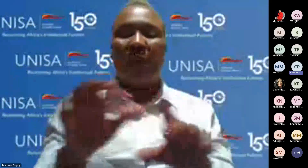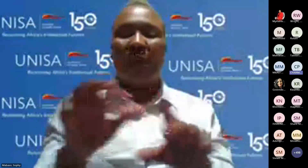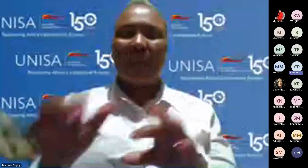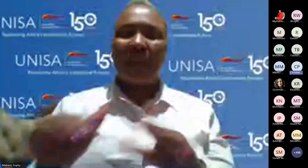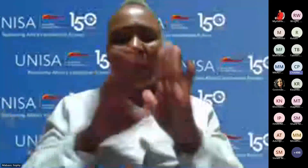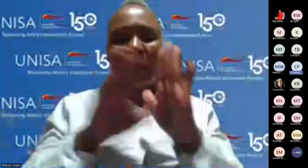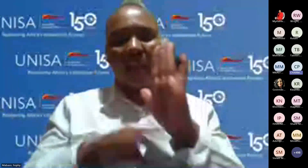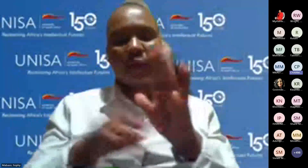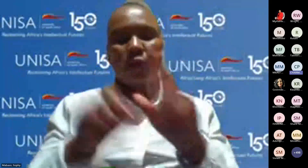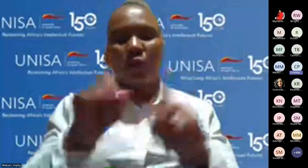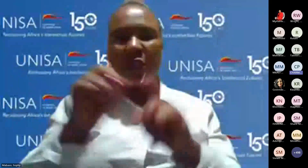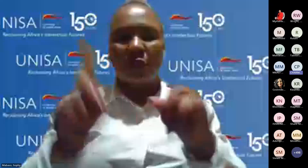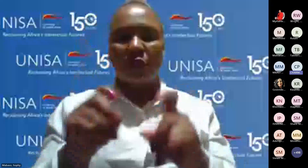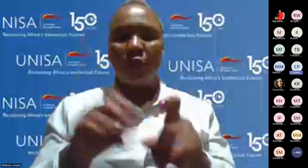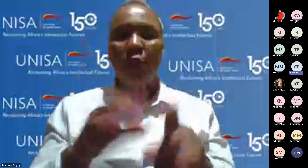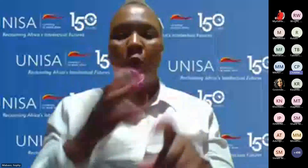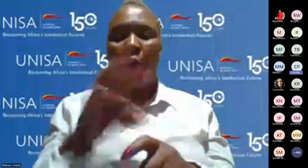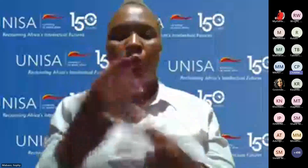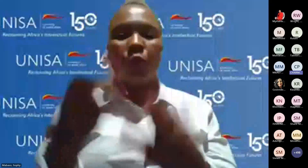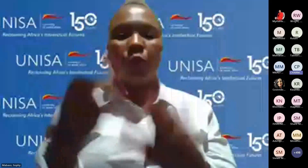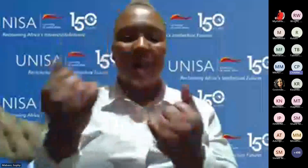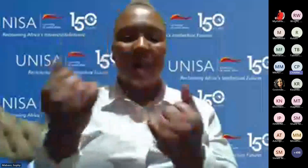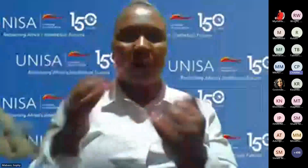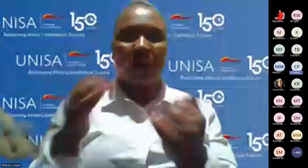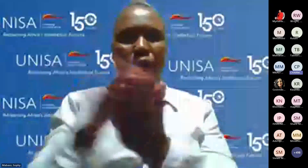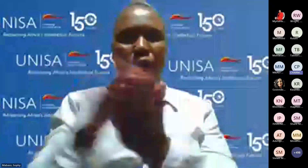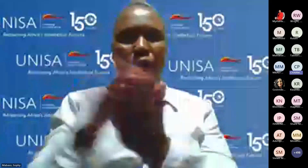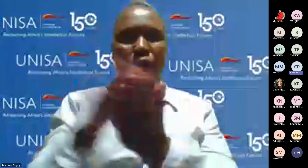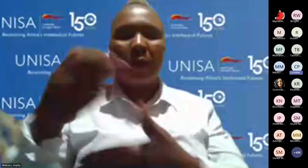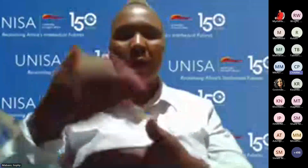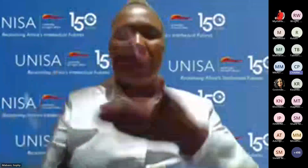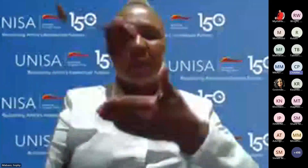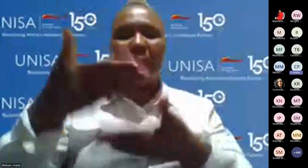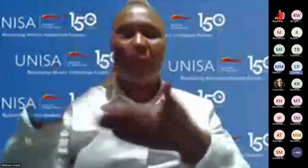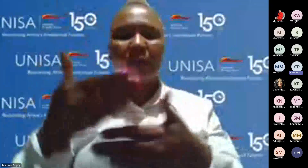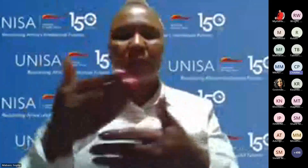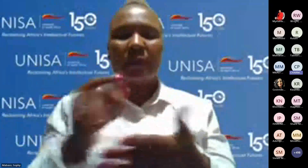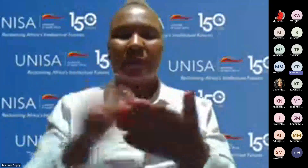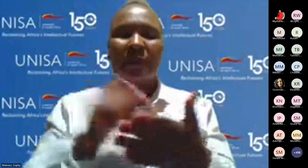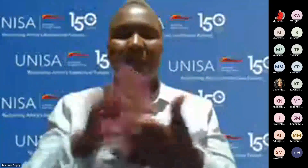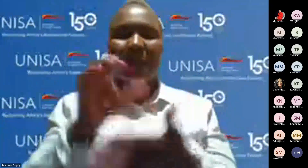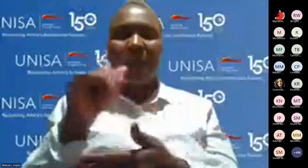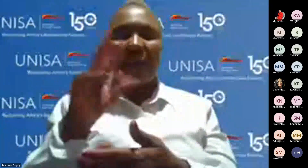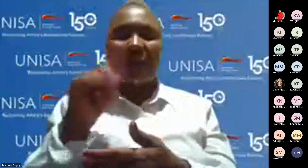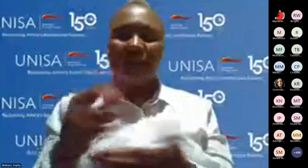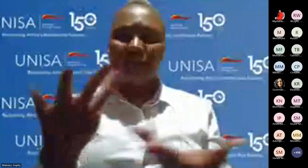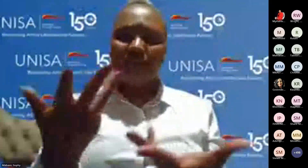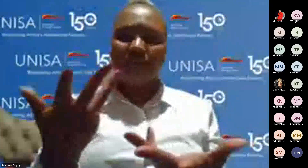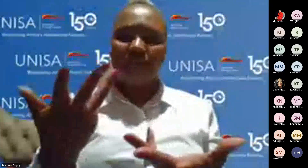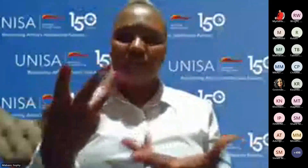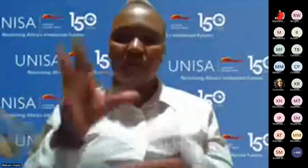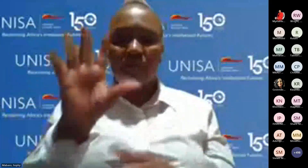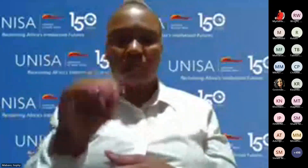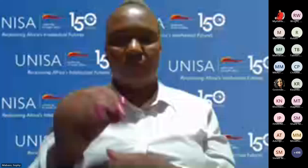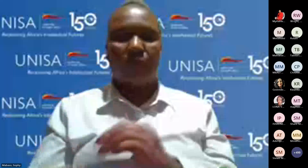we going to be expected to print the papers out, write it, and then scan it in?